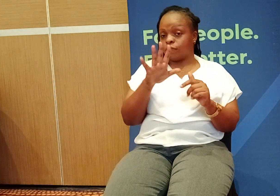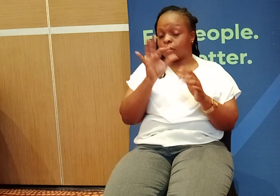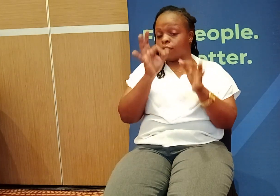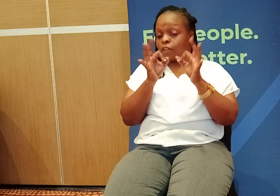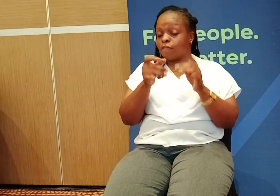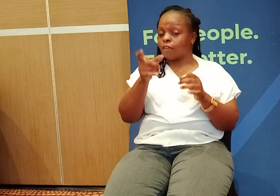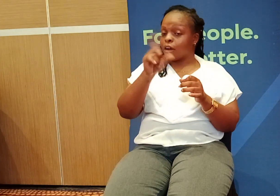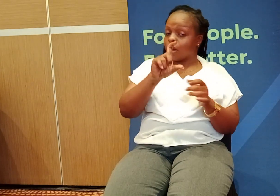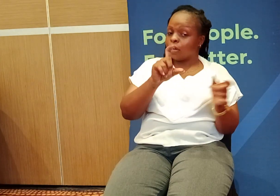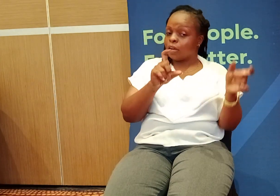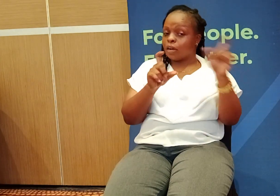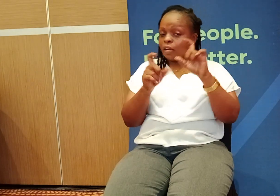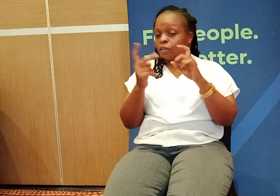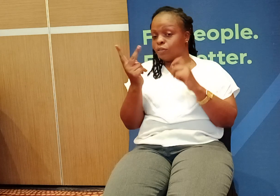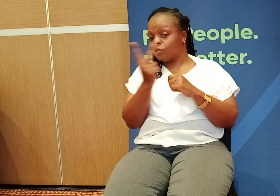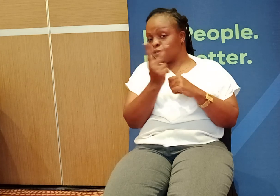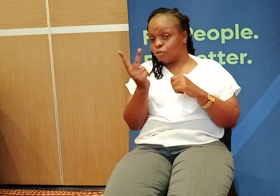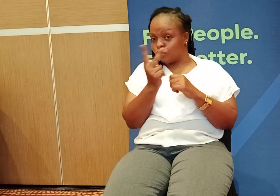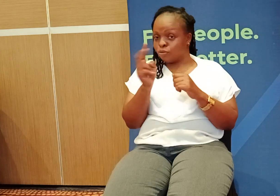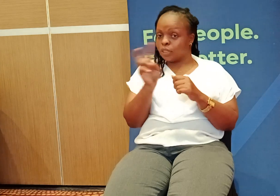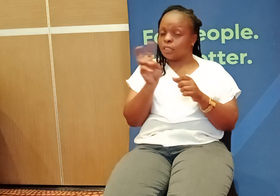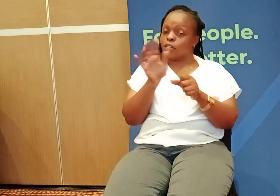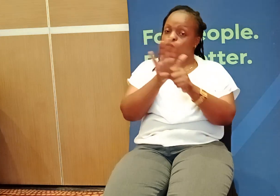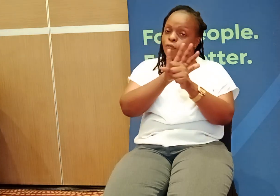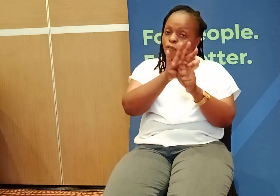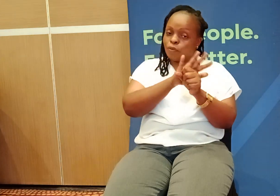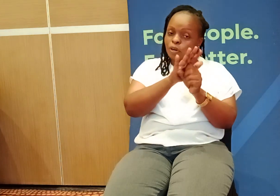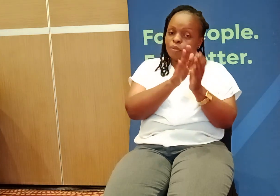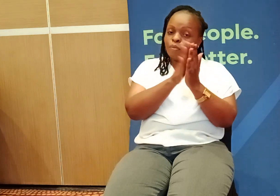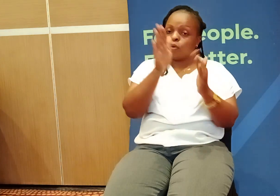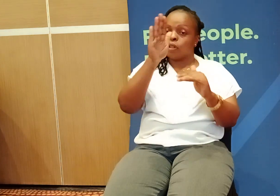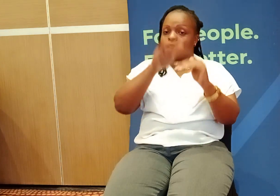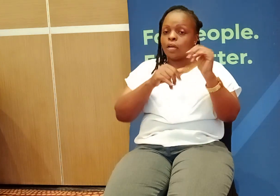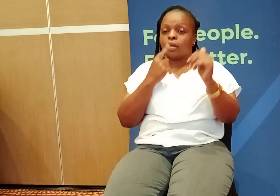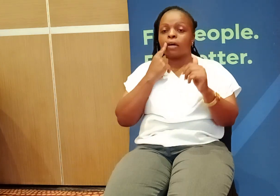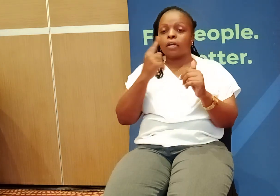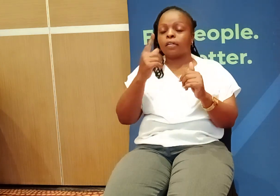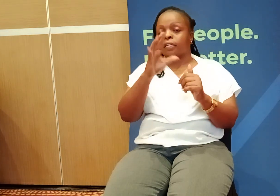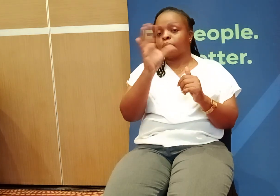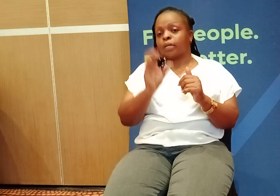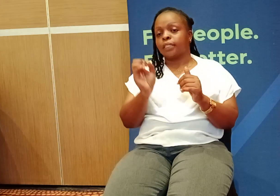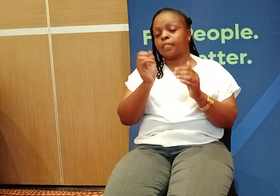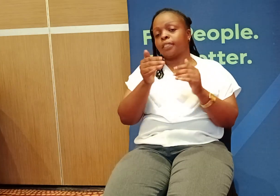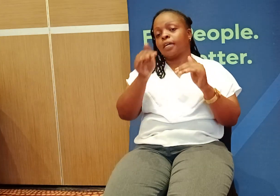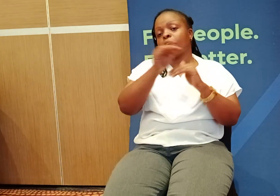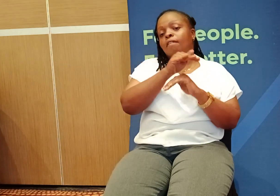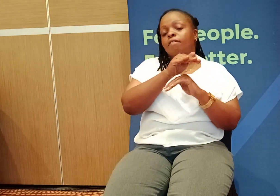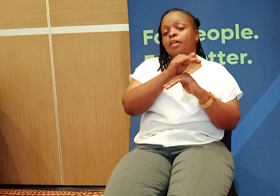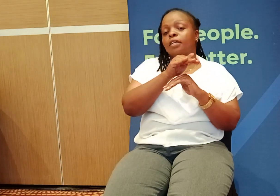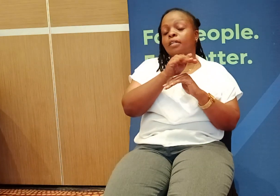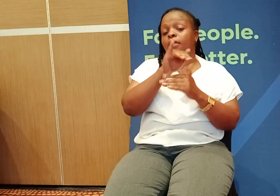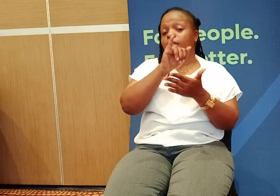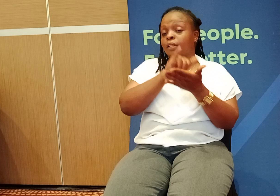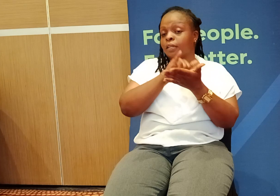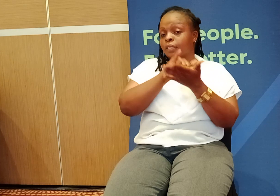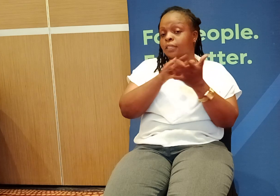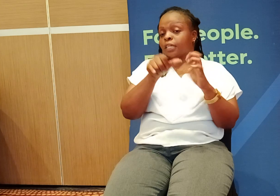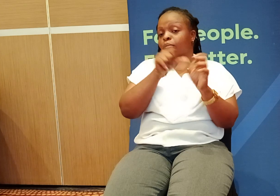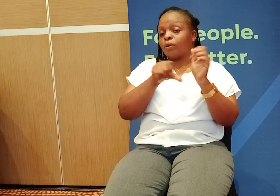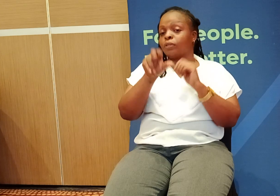can see that we are fully more than 100% covered in terms of our NPL,